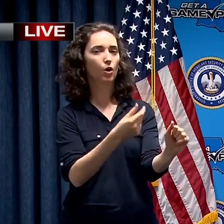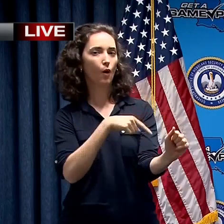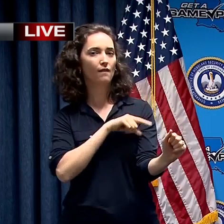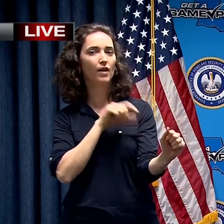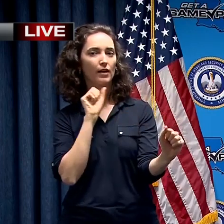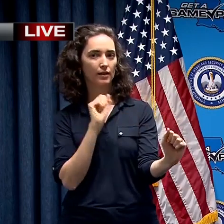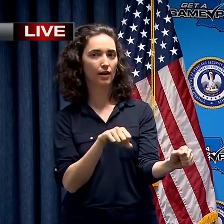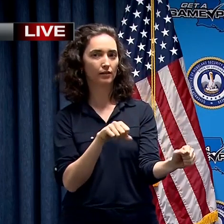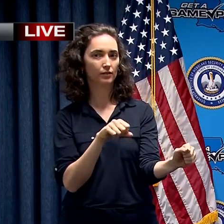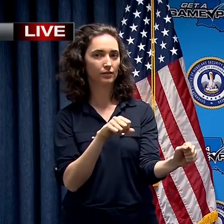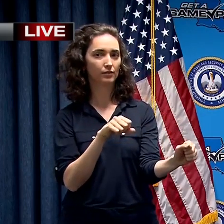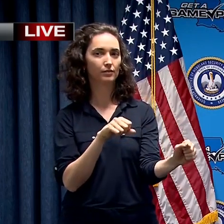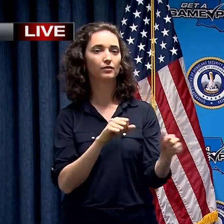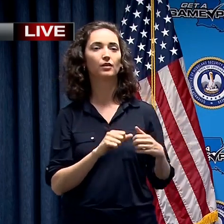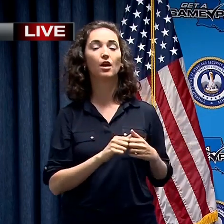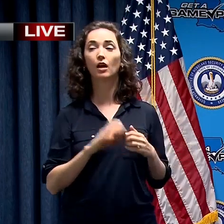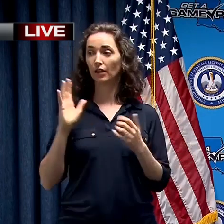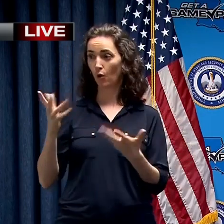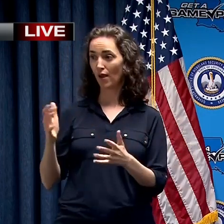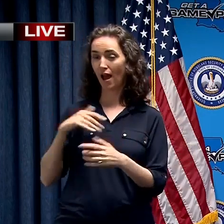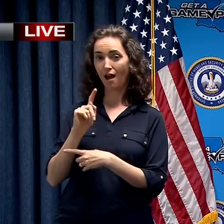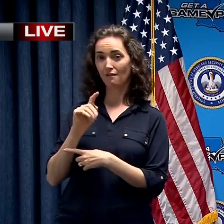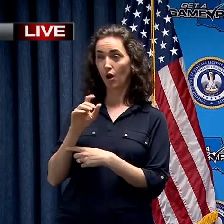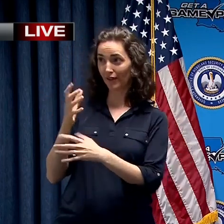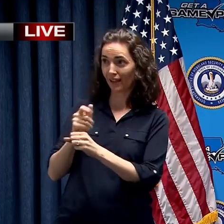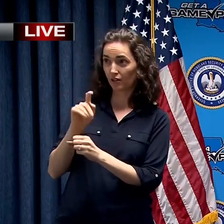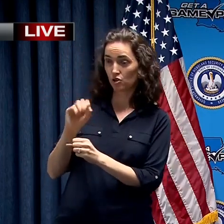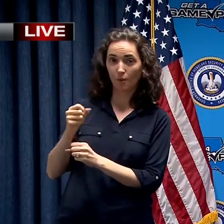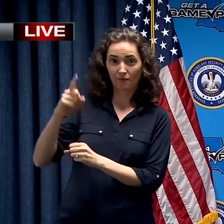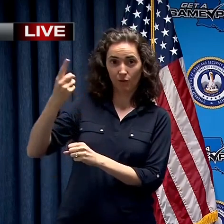case may be. Among the things that this order does is